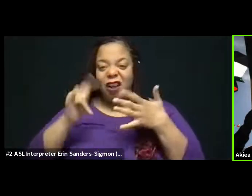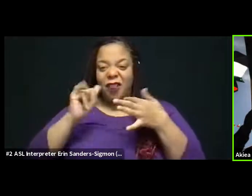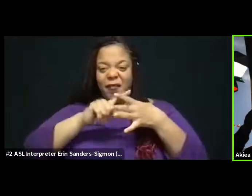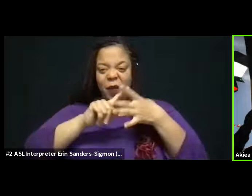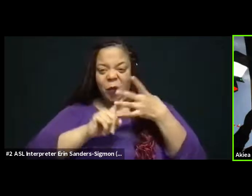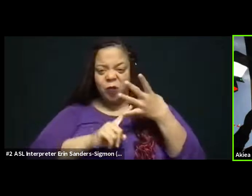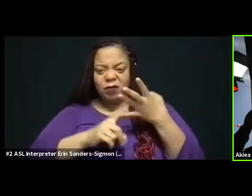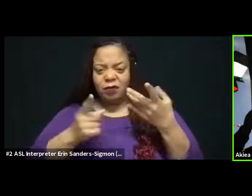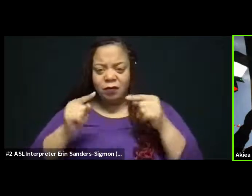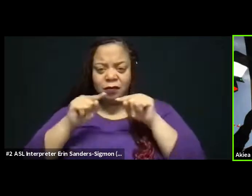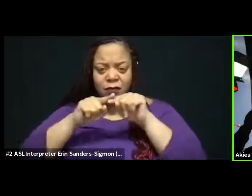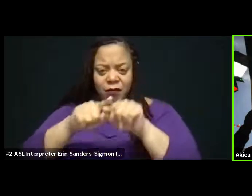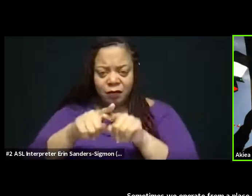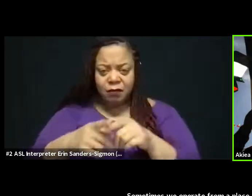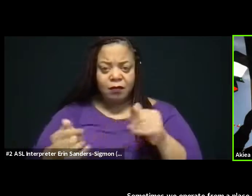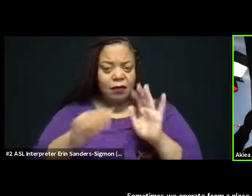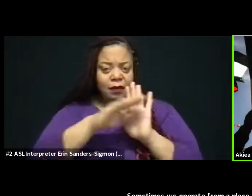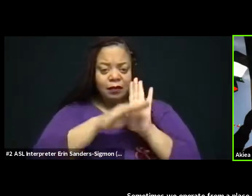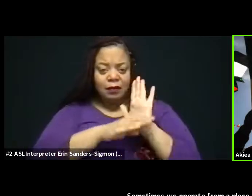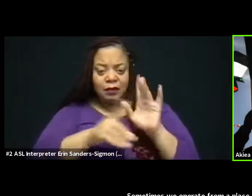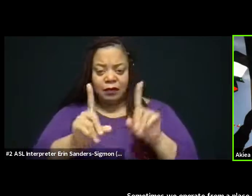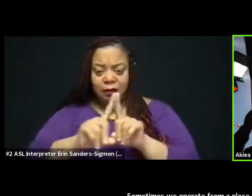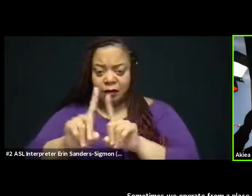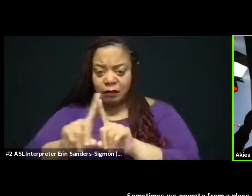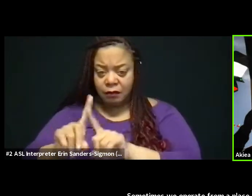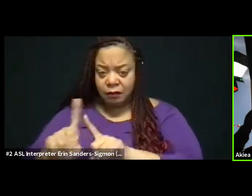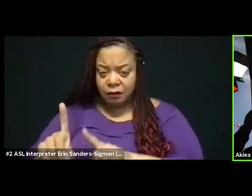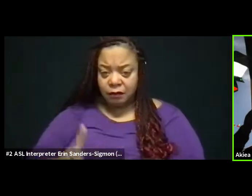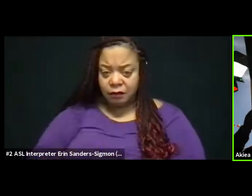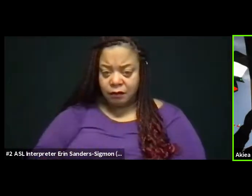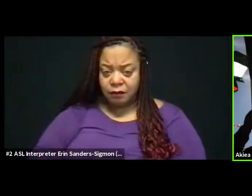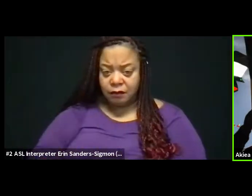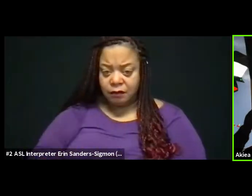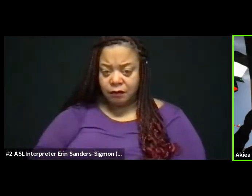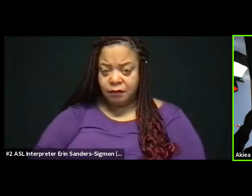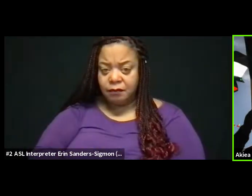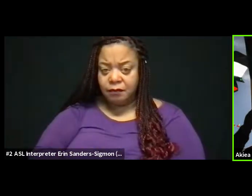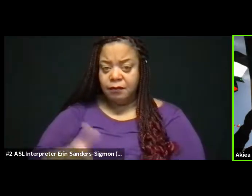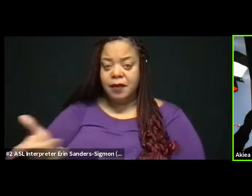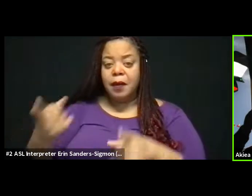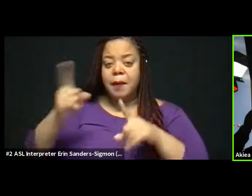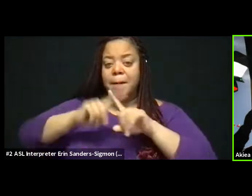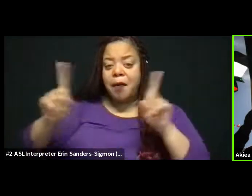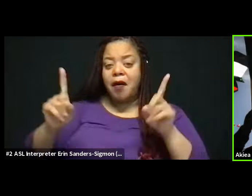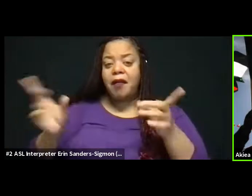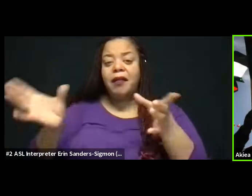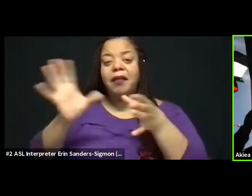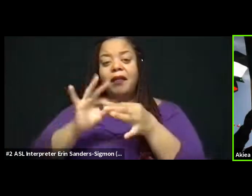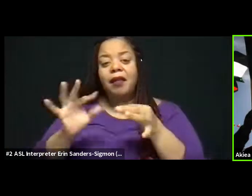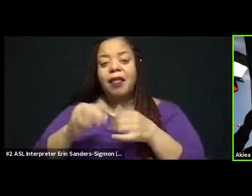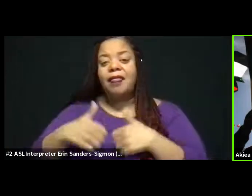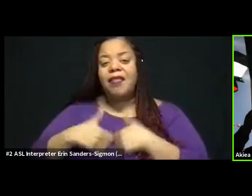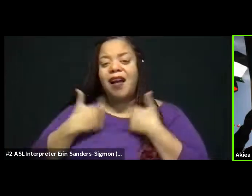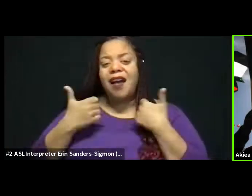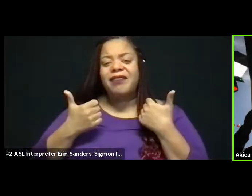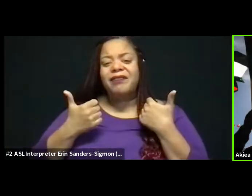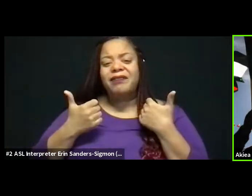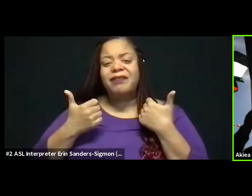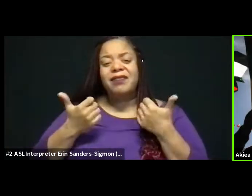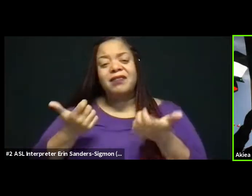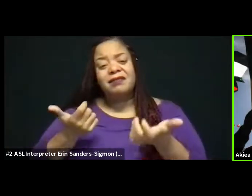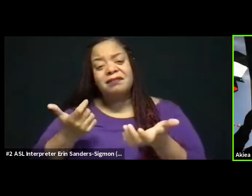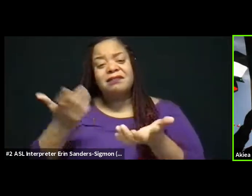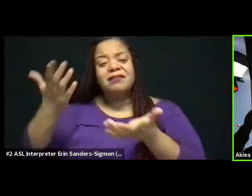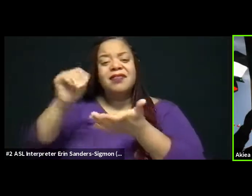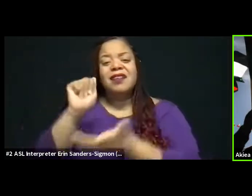these life-affirming lenses through which I do this work, right? And so I speak to life-affirming in that Dr. Ruth Wilson